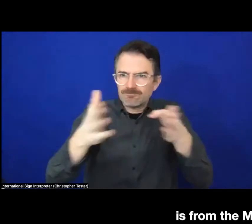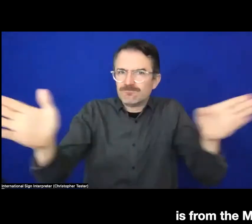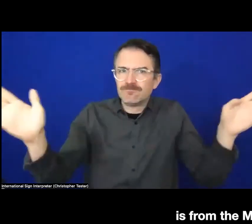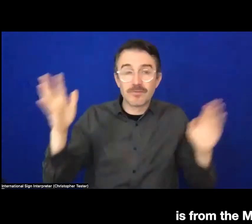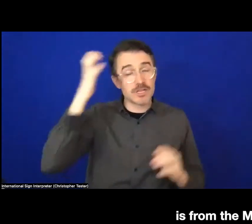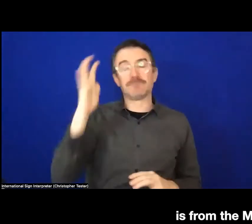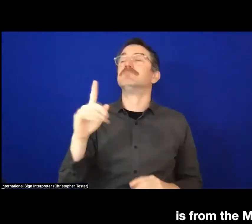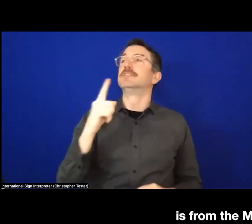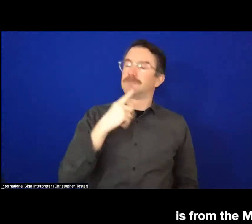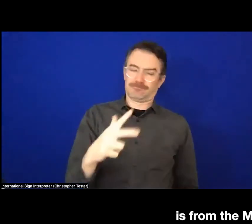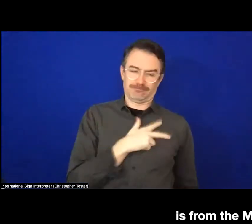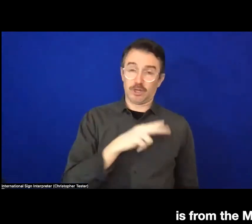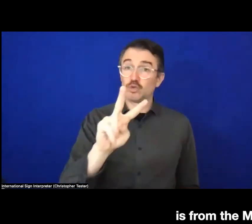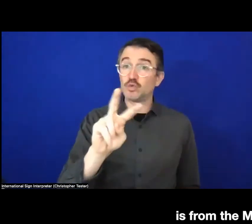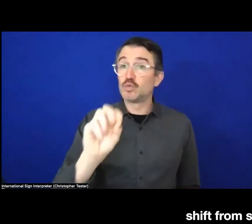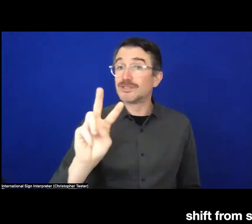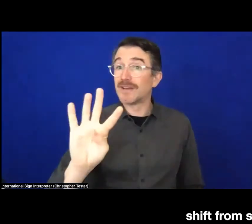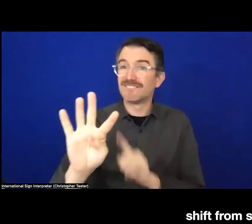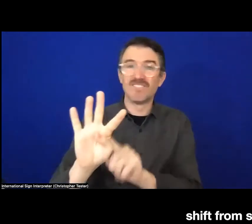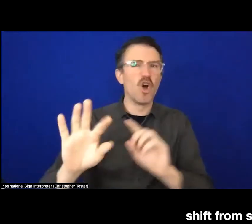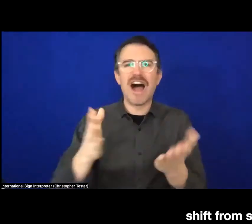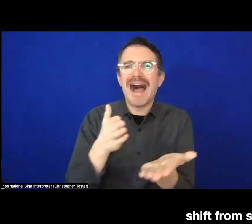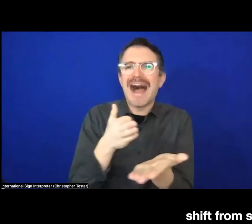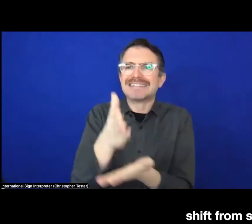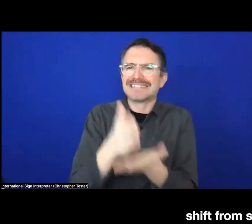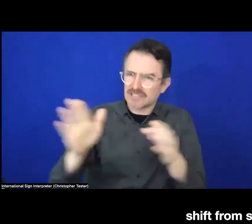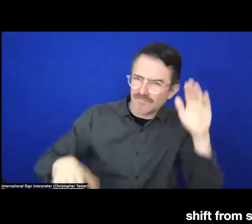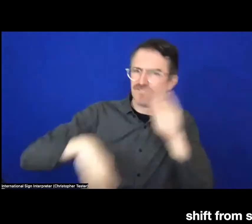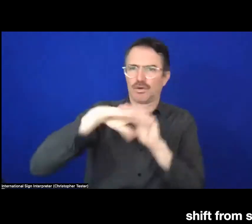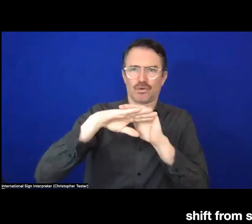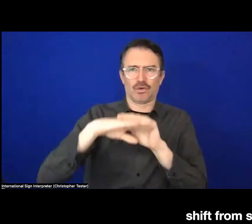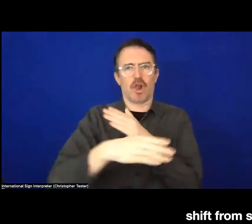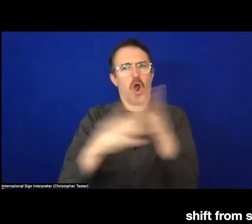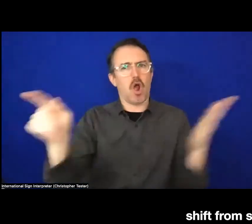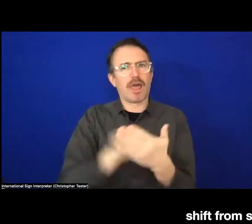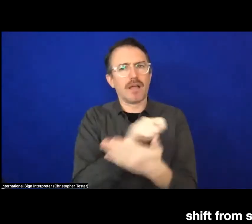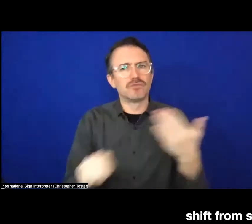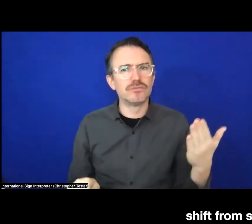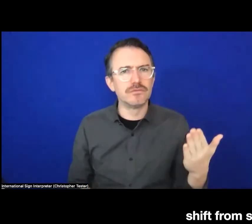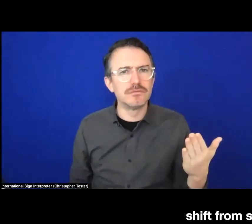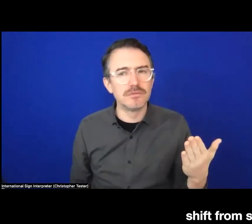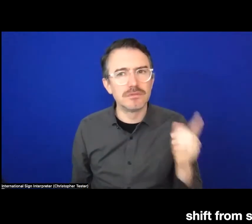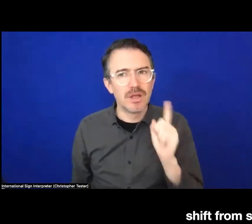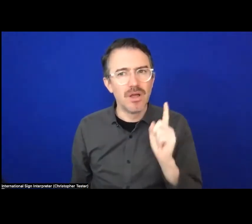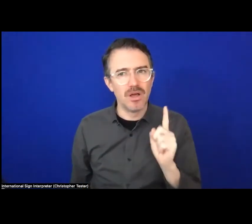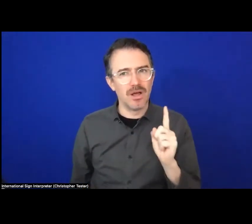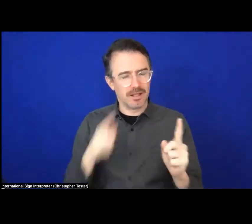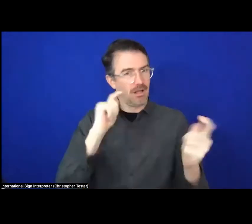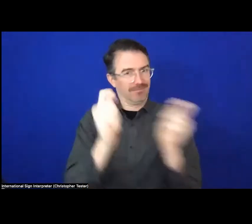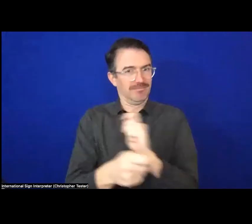Human Rights and Law, in pursuit of progressive shift from segregated institutions toward harmonized